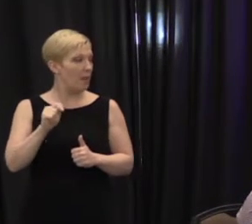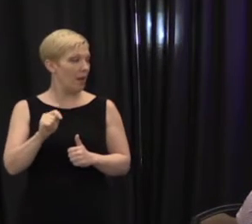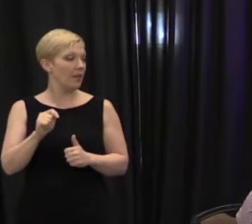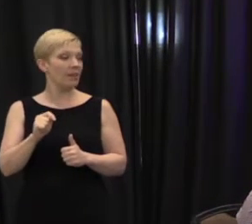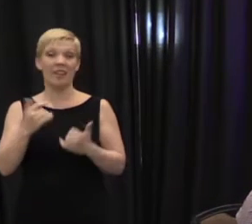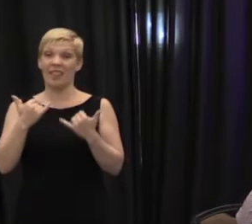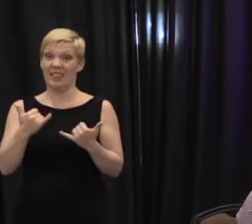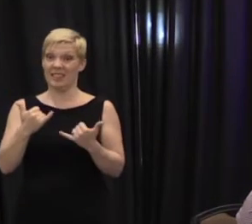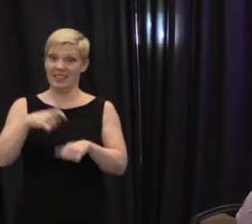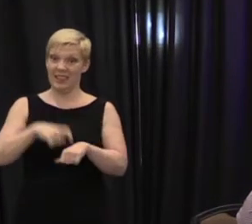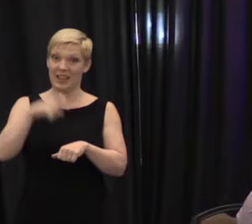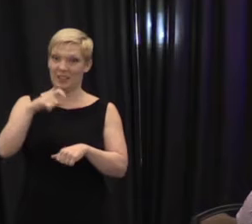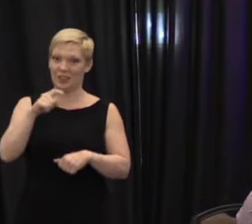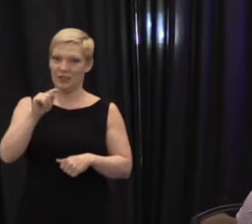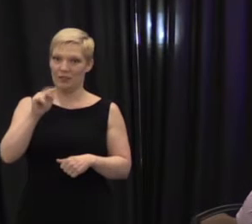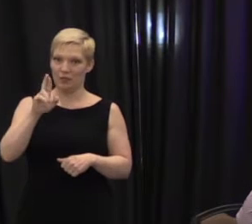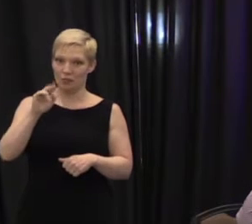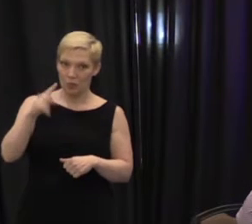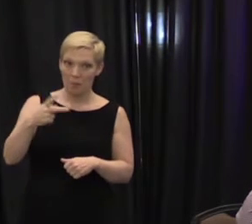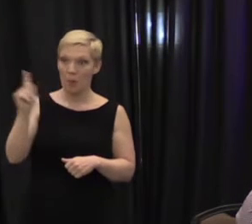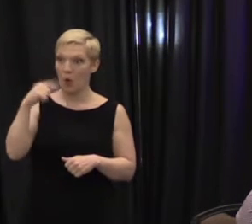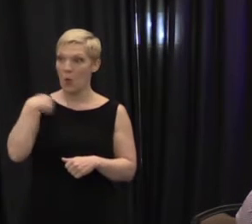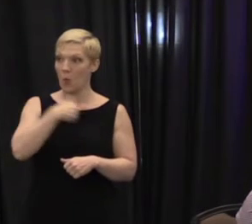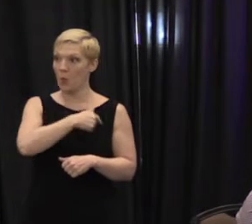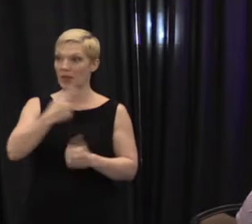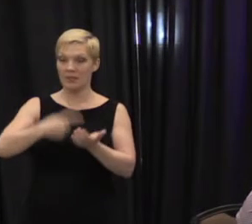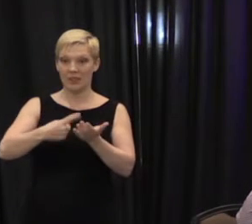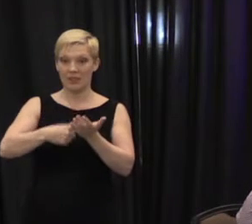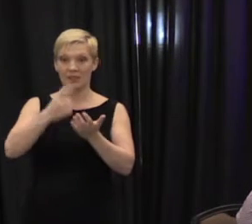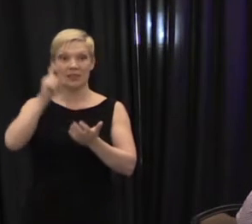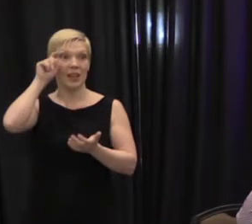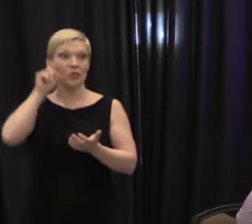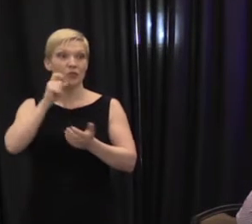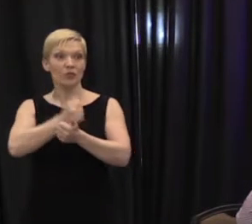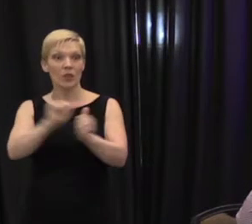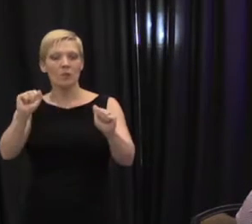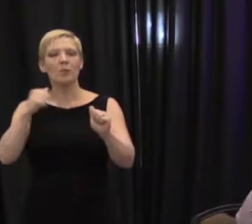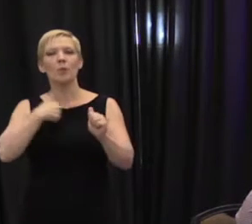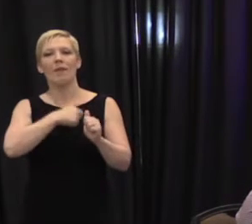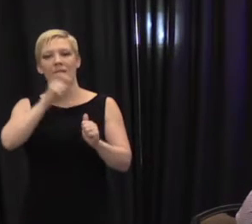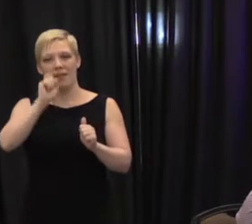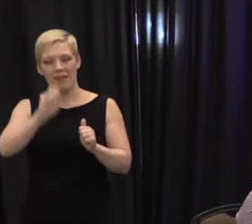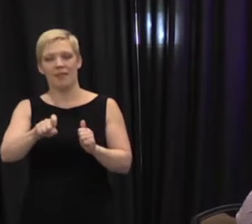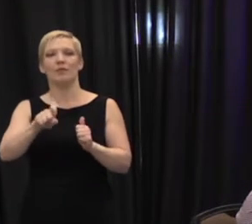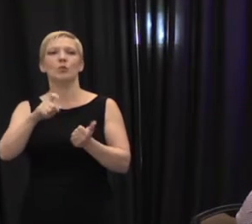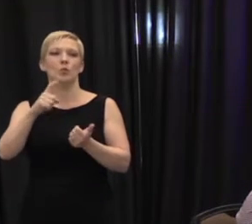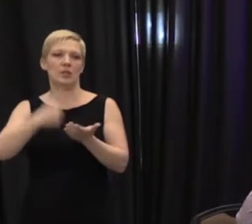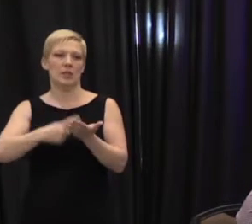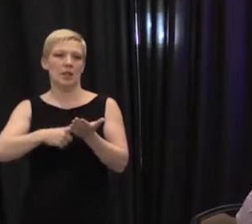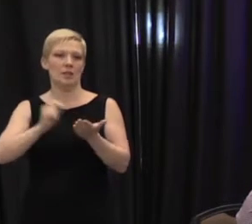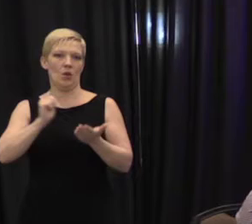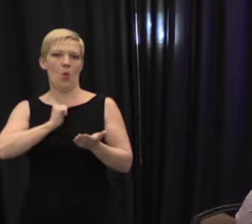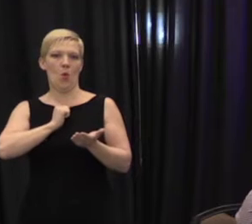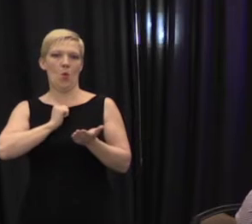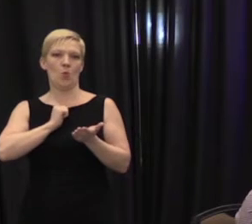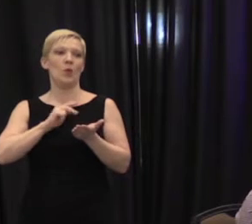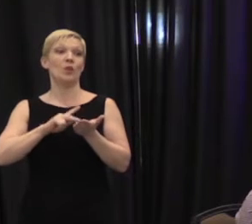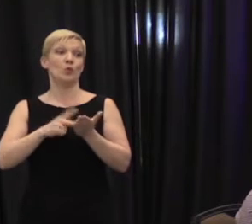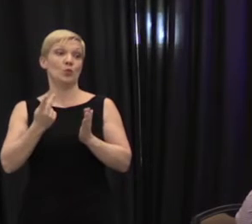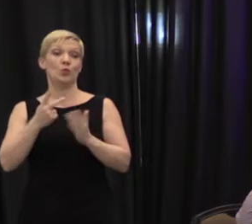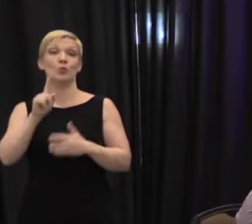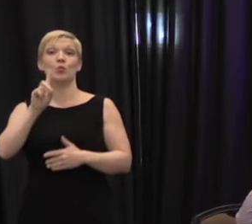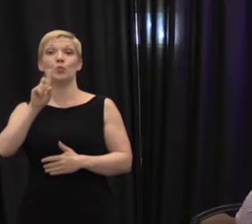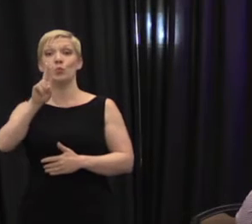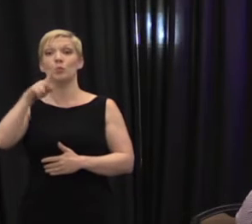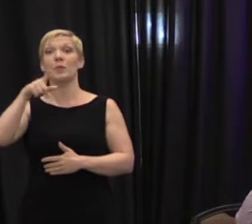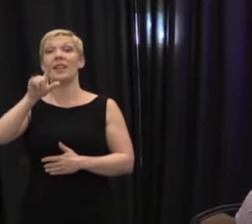of Trump, in which we are discussing sexual freedom, we have to discuss our own complicity, right? I think that actually Trump is an